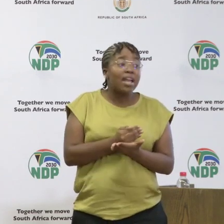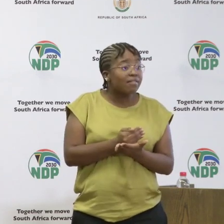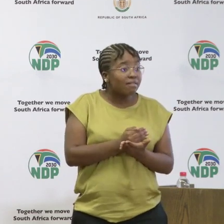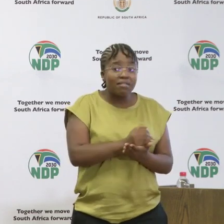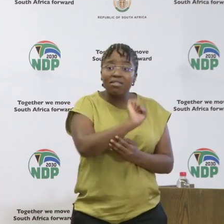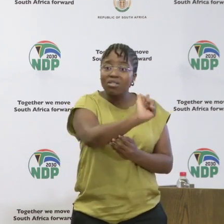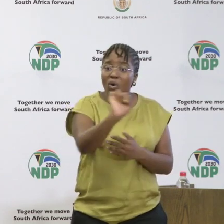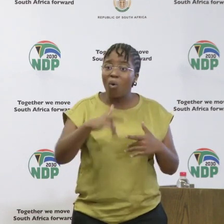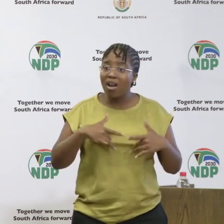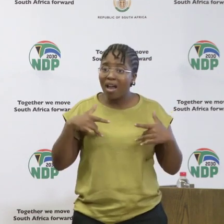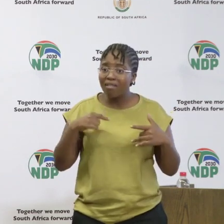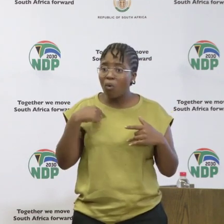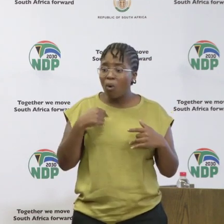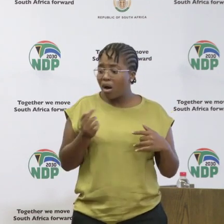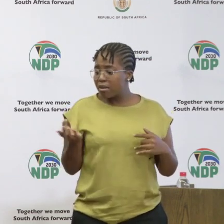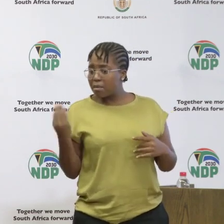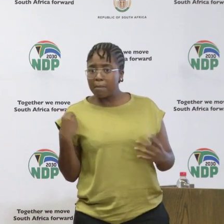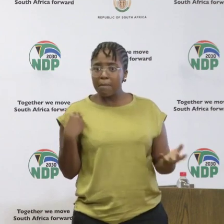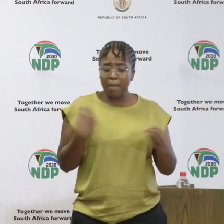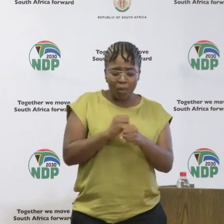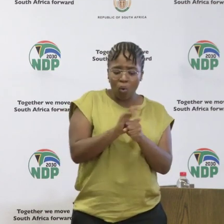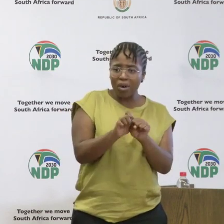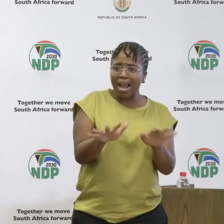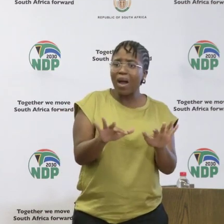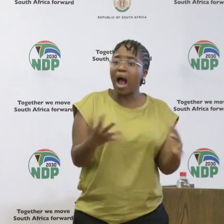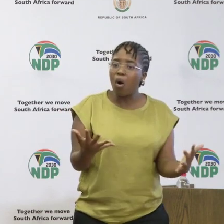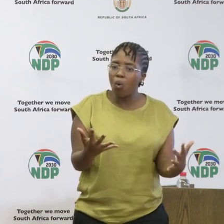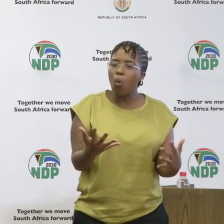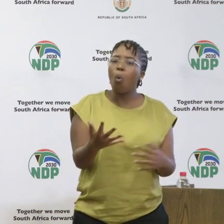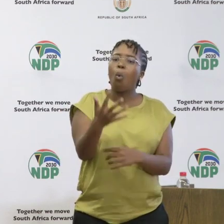of us not to contract this disease is